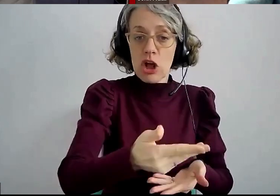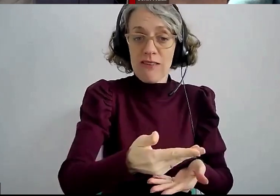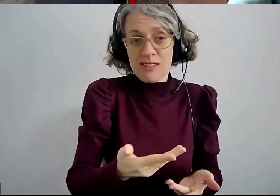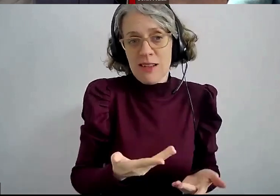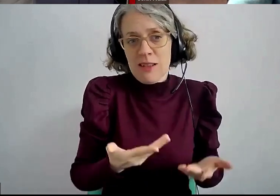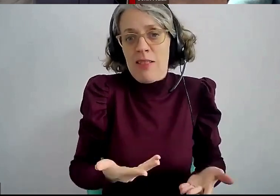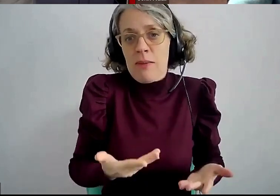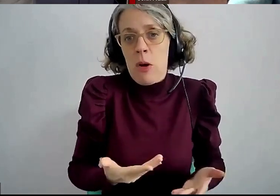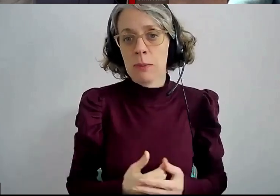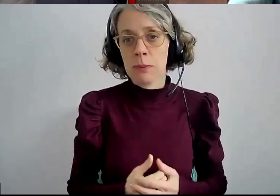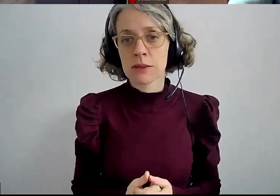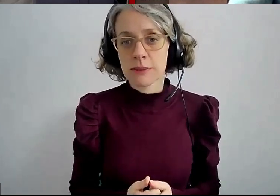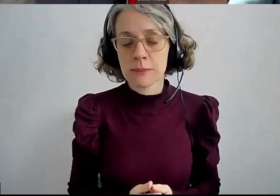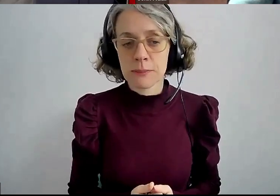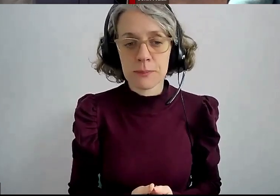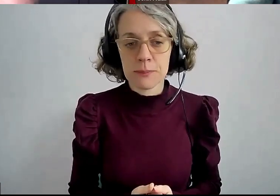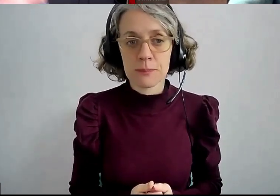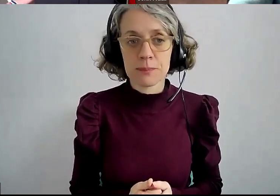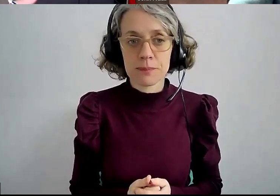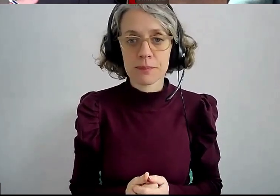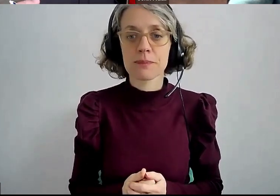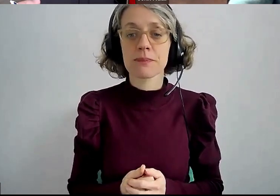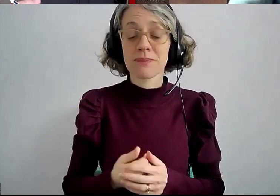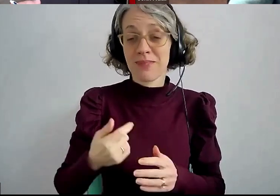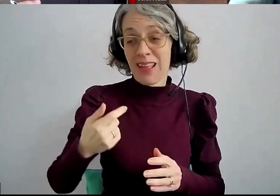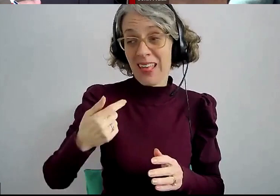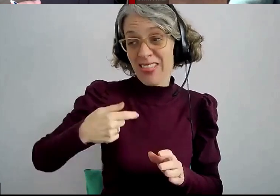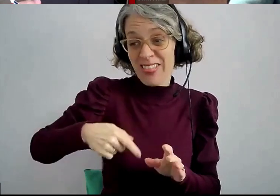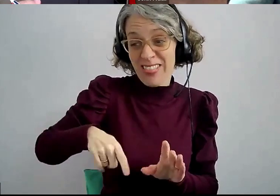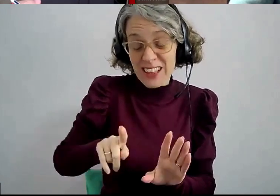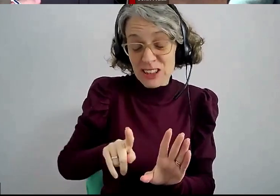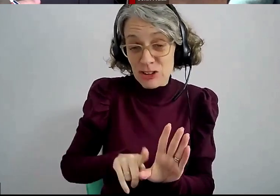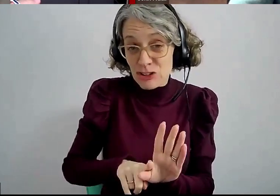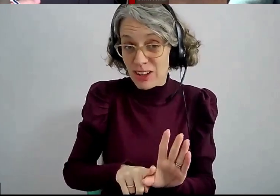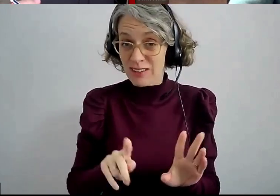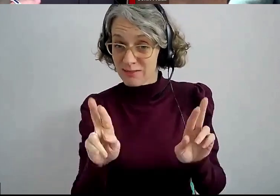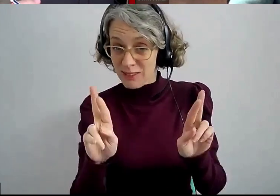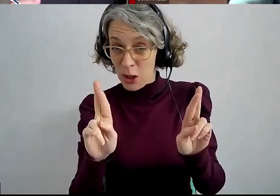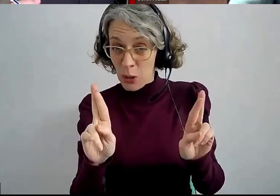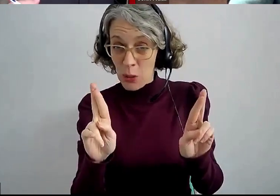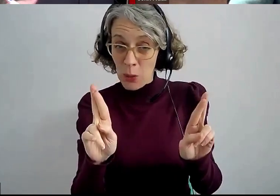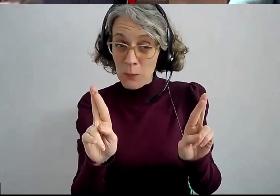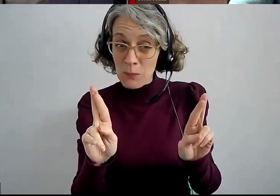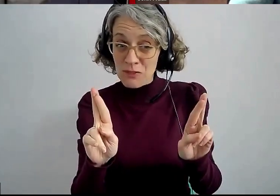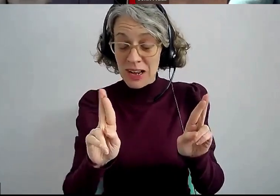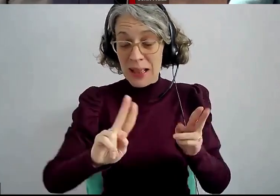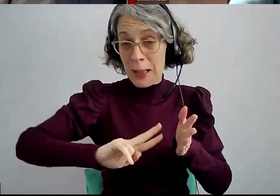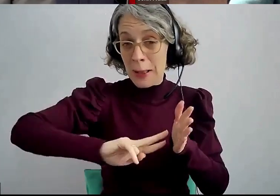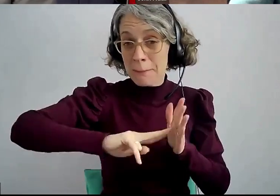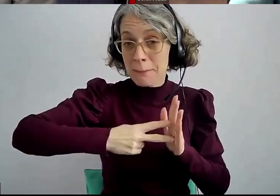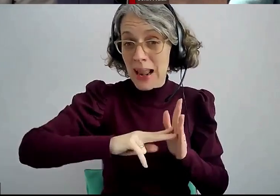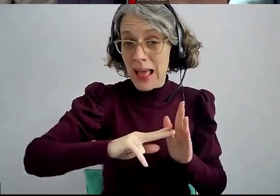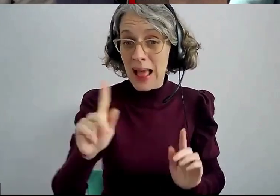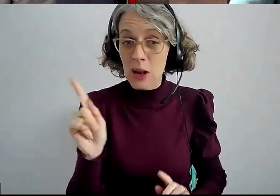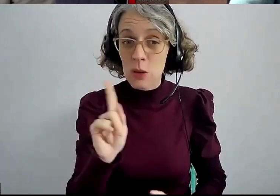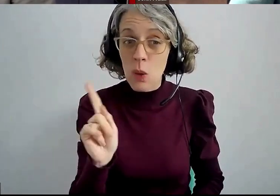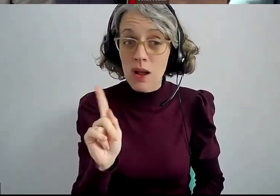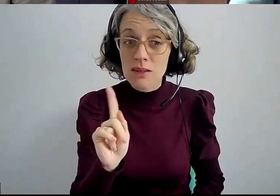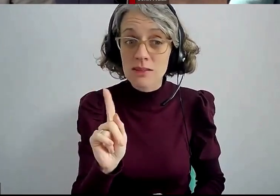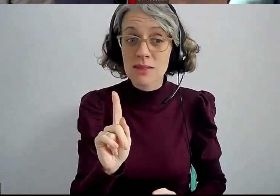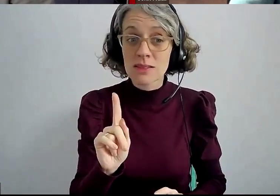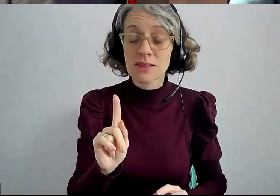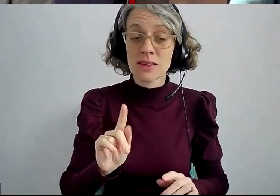moment. This year, hopefully, the plan is for more than